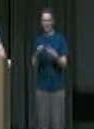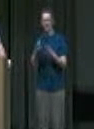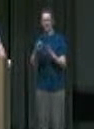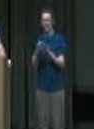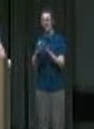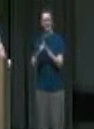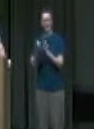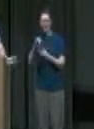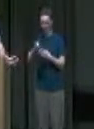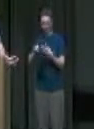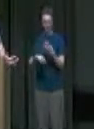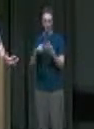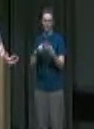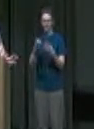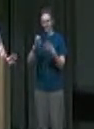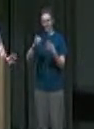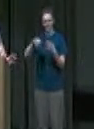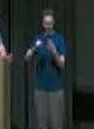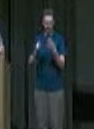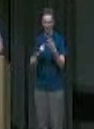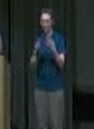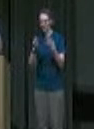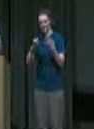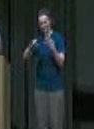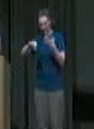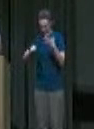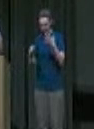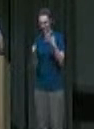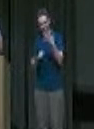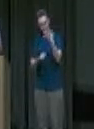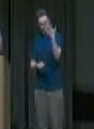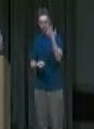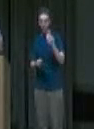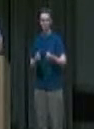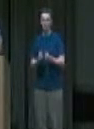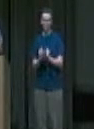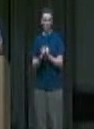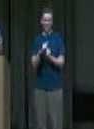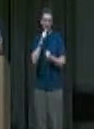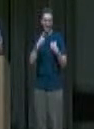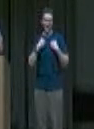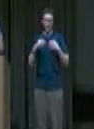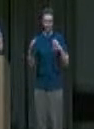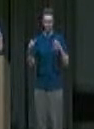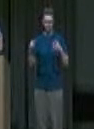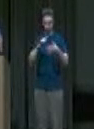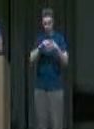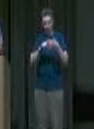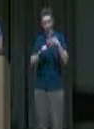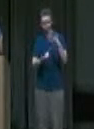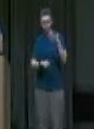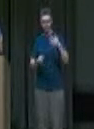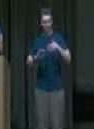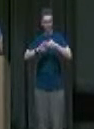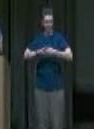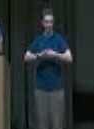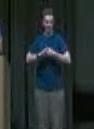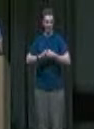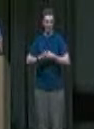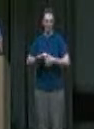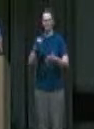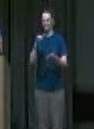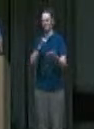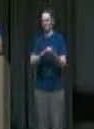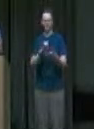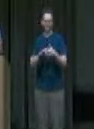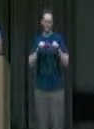Sewer District, and the US EPA. Without this collective partnership, nothing would be